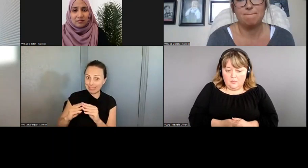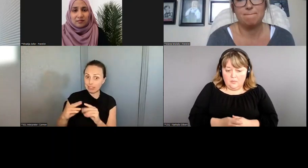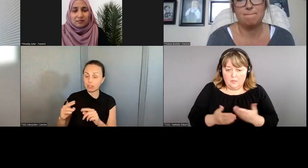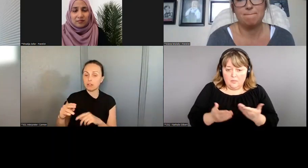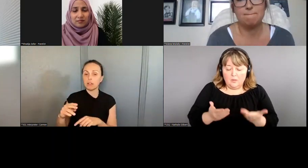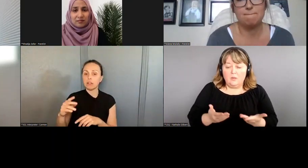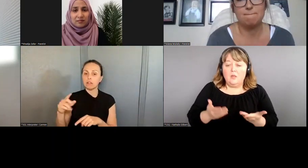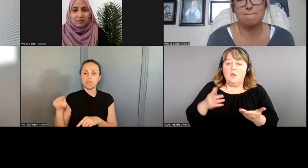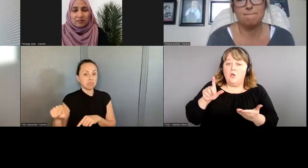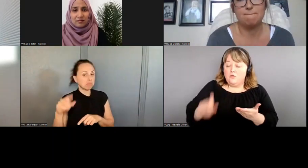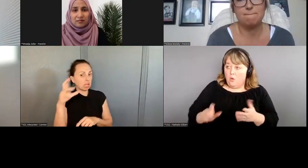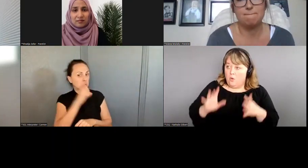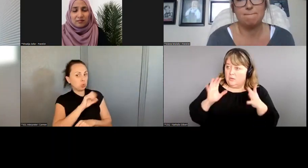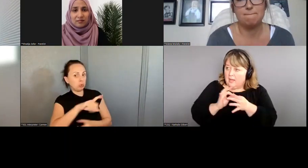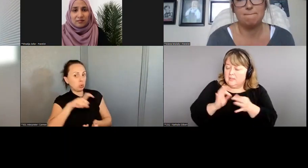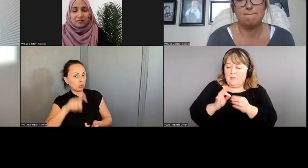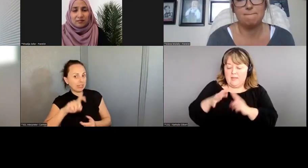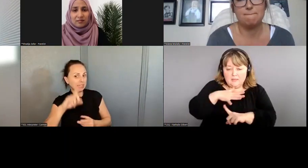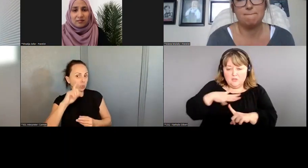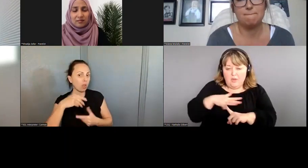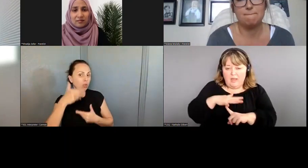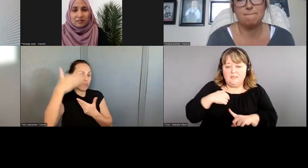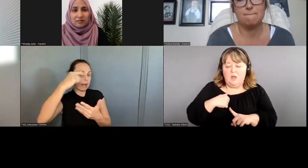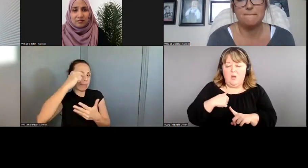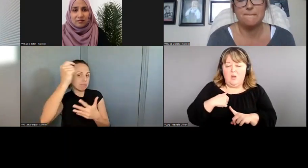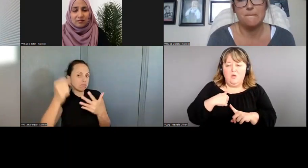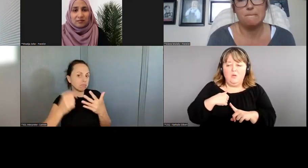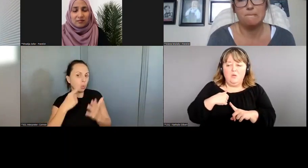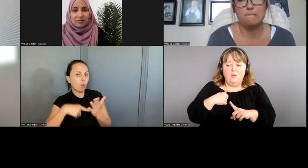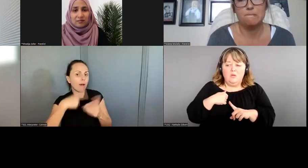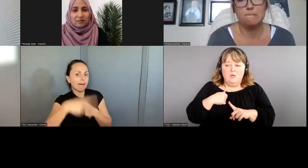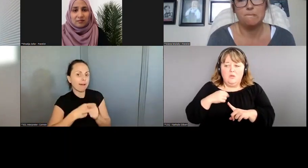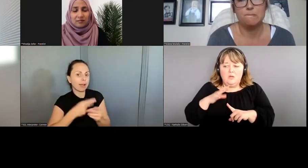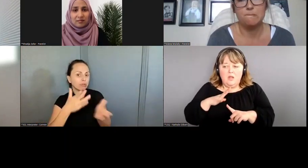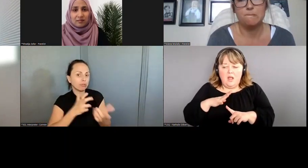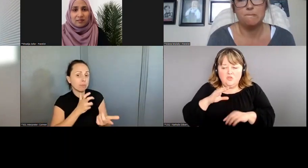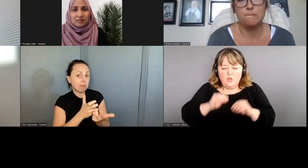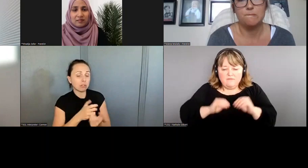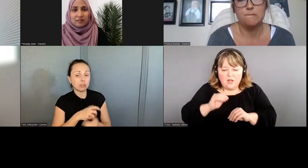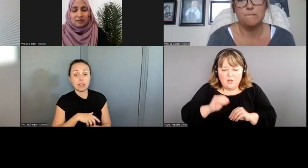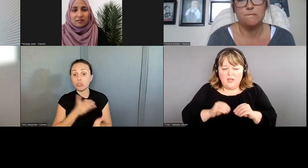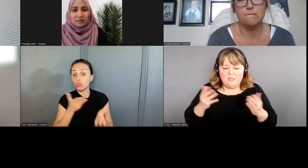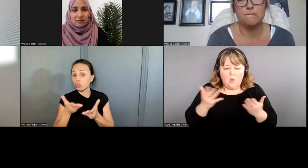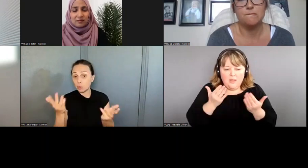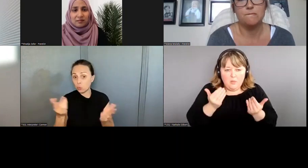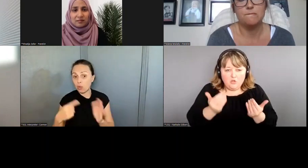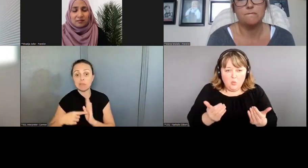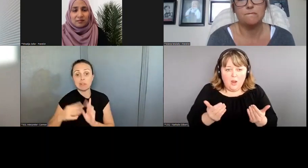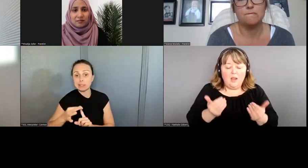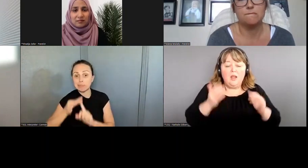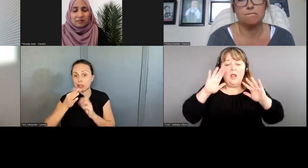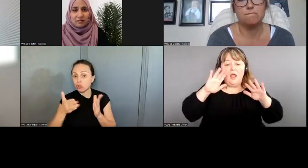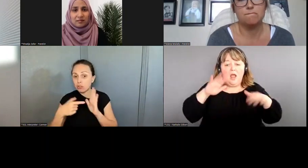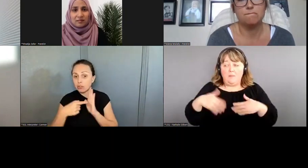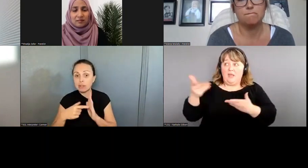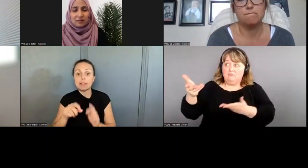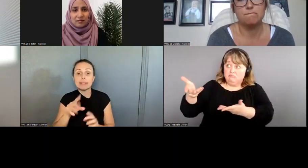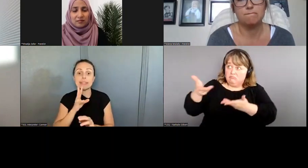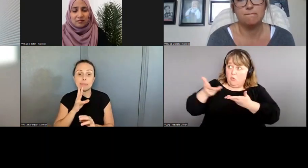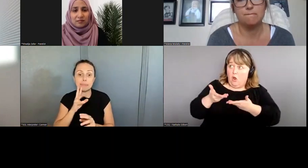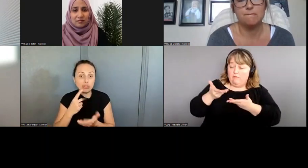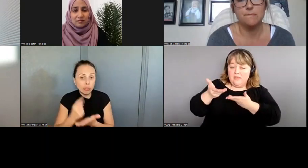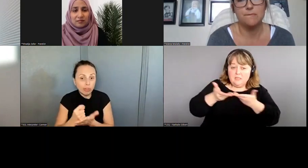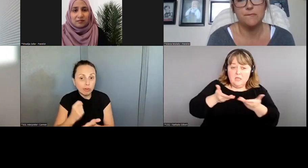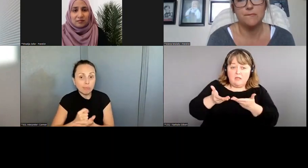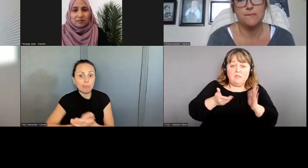needs, that person will probably recommend service for you. Services could include specialized service. So you might have speech therapy, you might